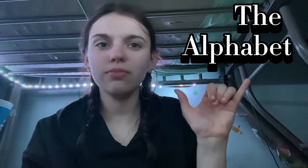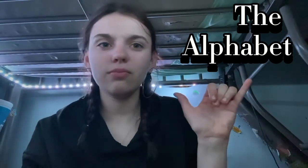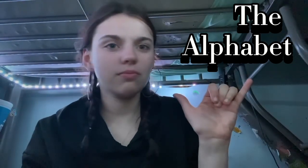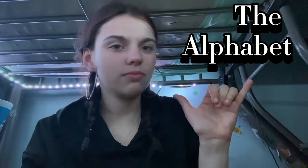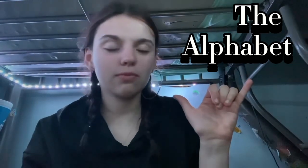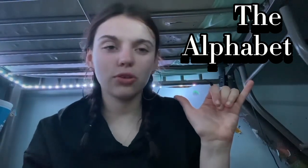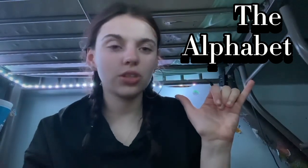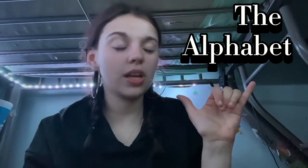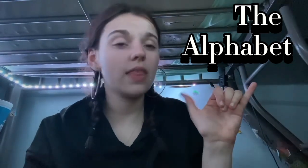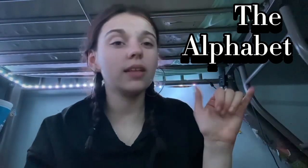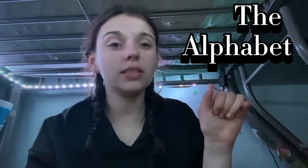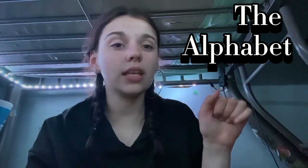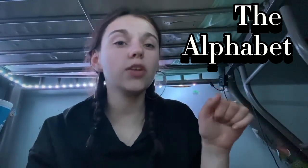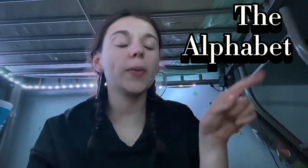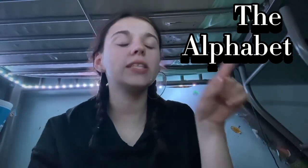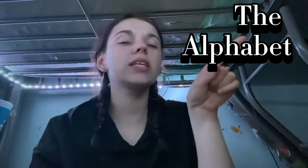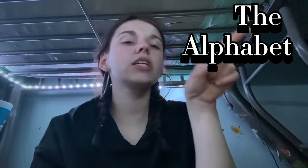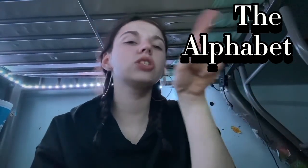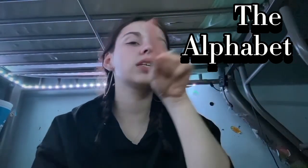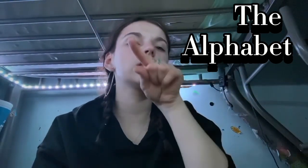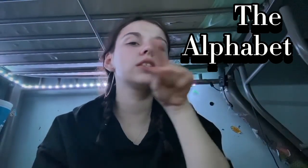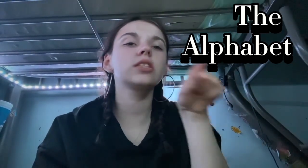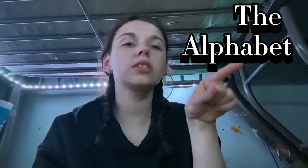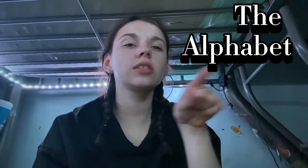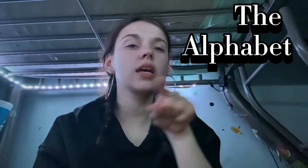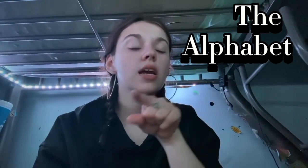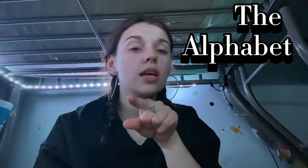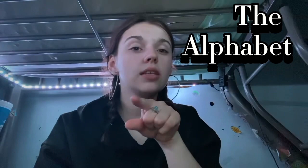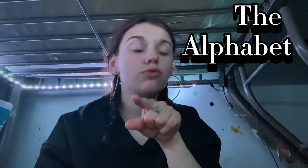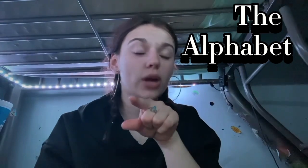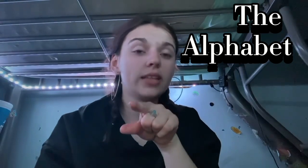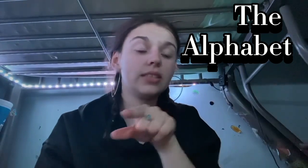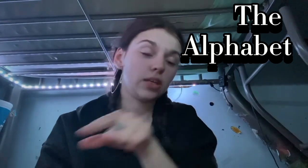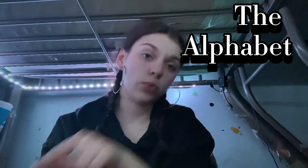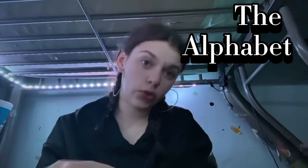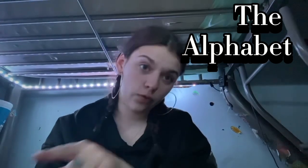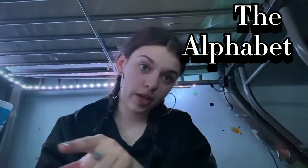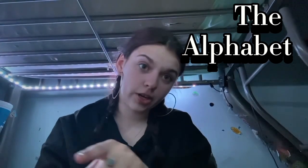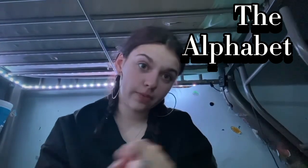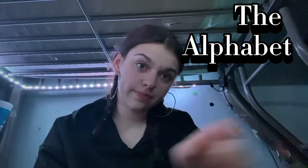motion, and then Z you're basically just gonna write Z with your finger.